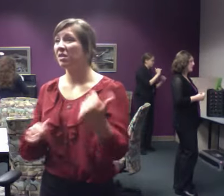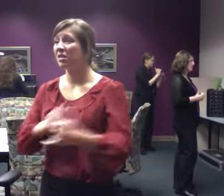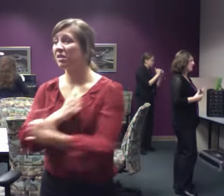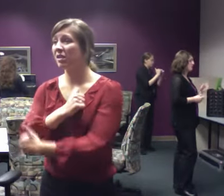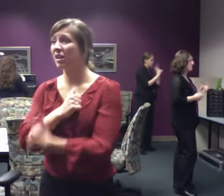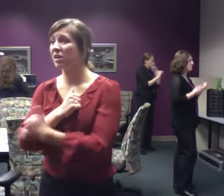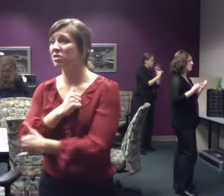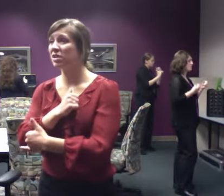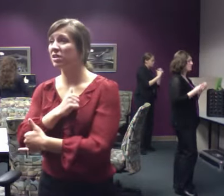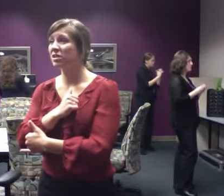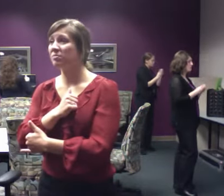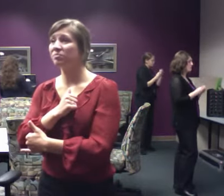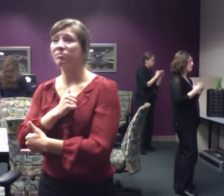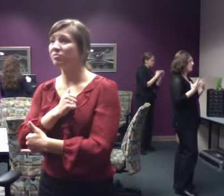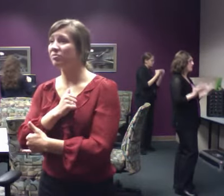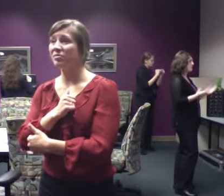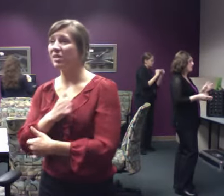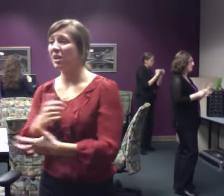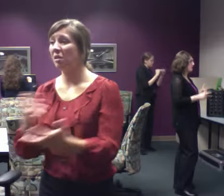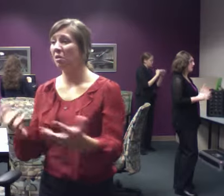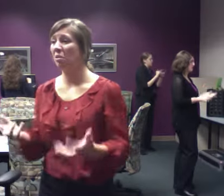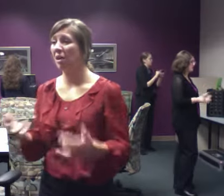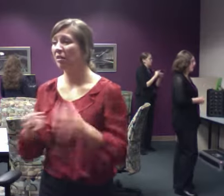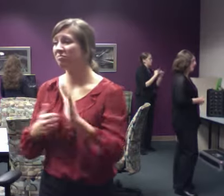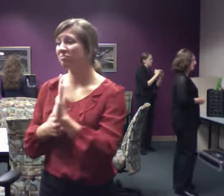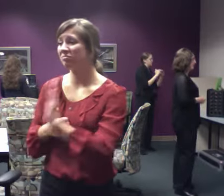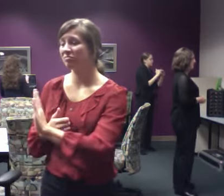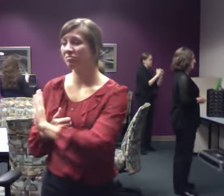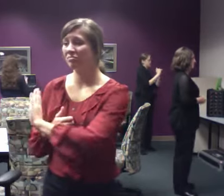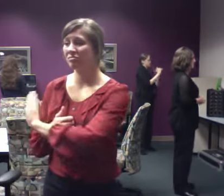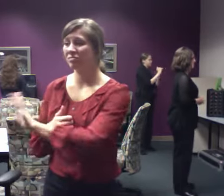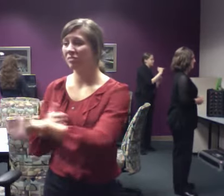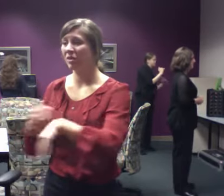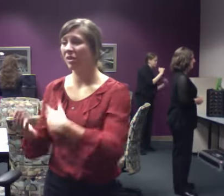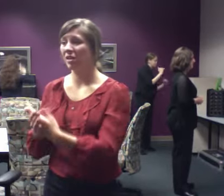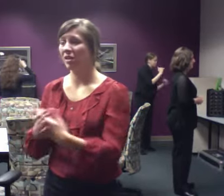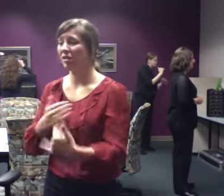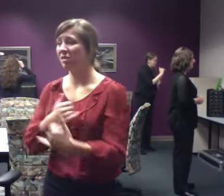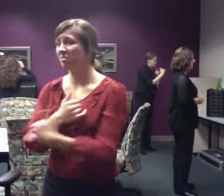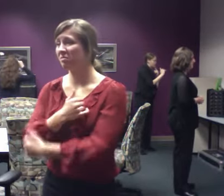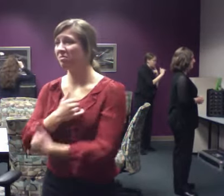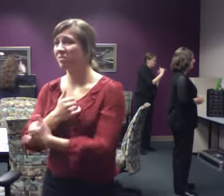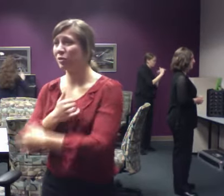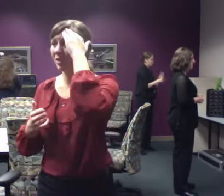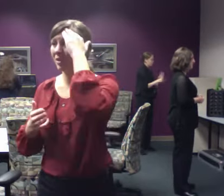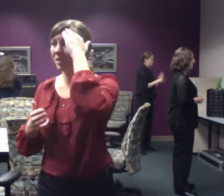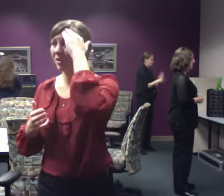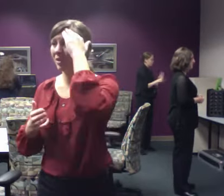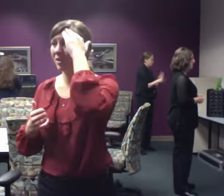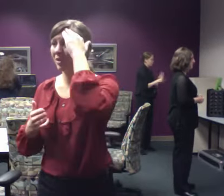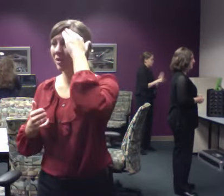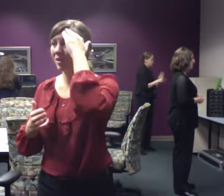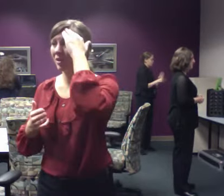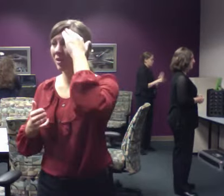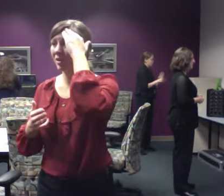to stop Germany. You realize that the Soviet Union was going to be our opponent after World War II. He would have